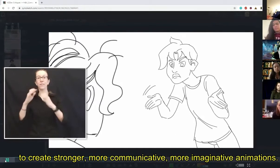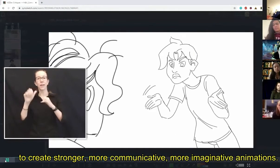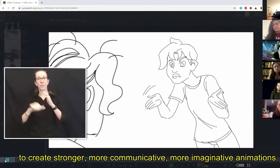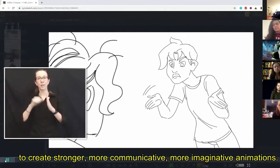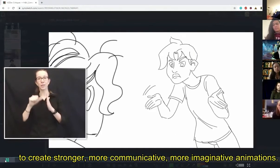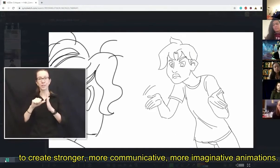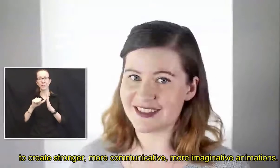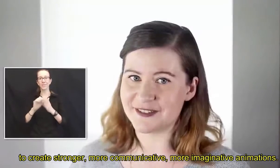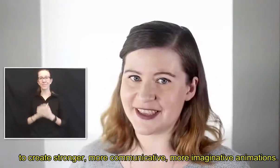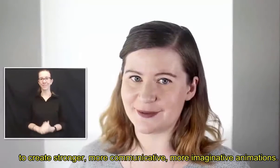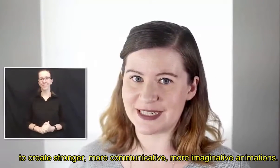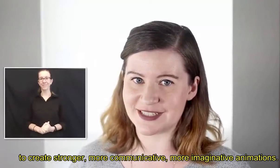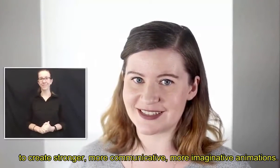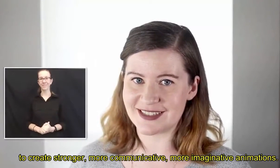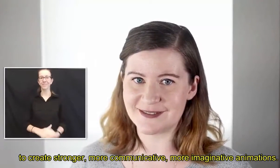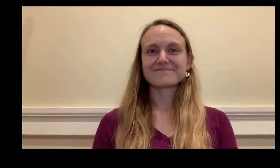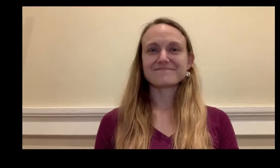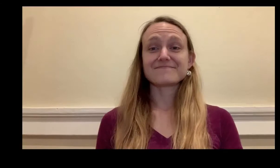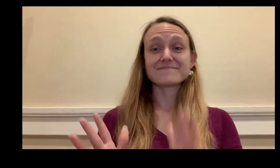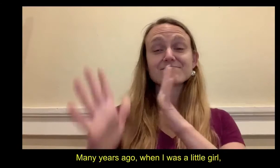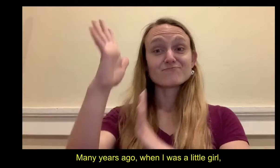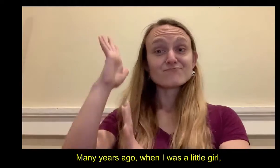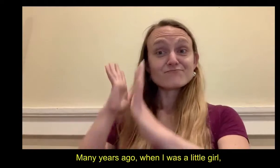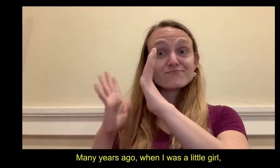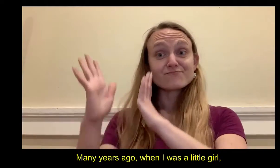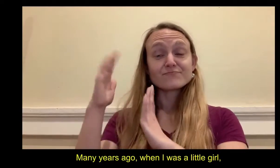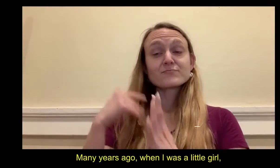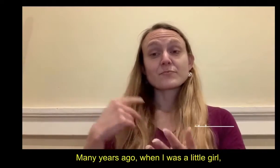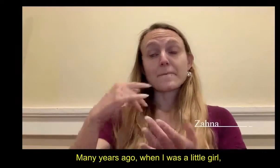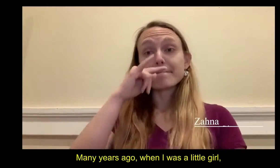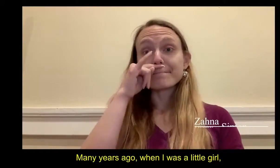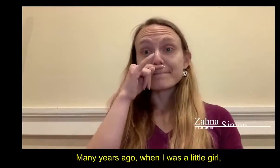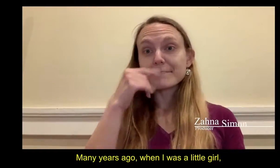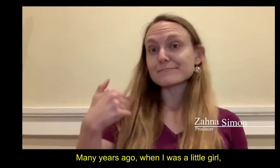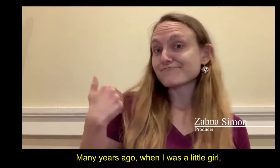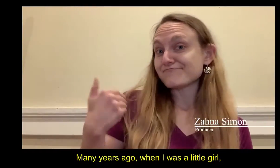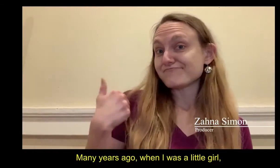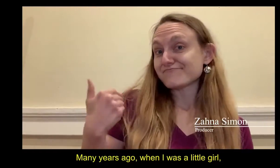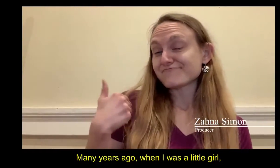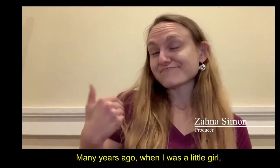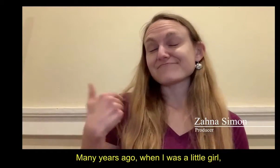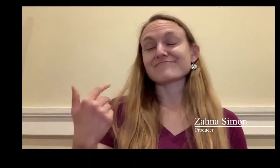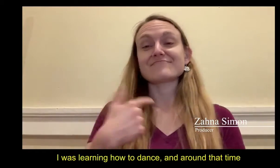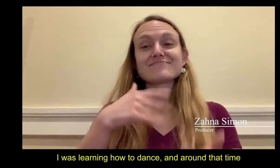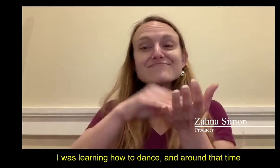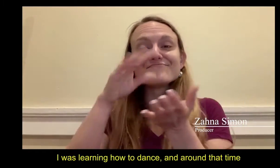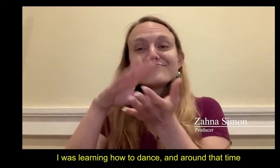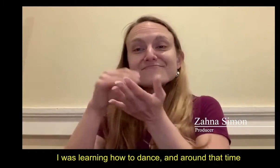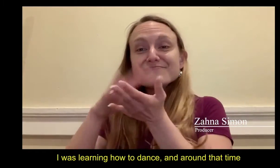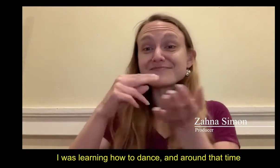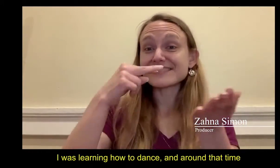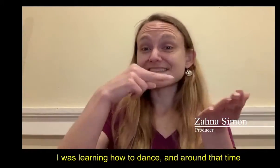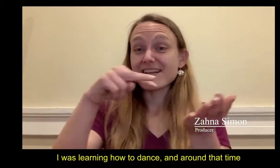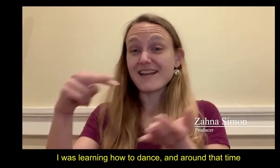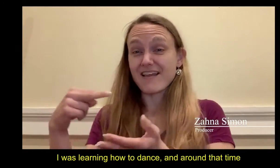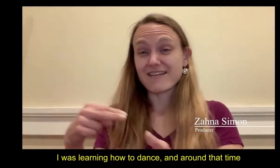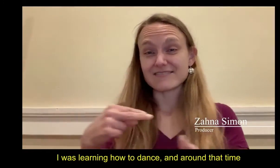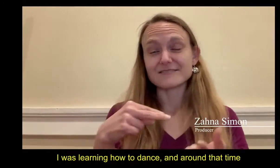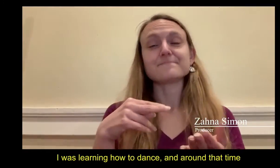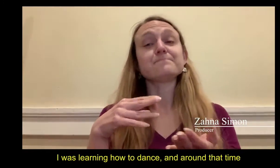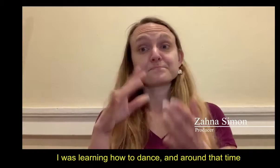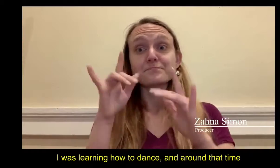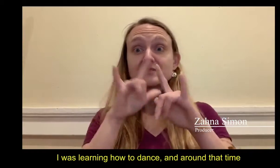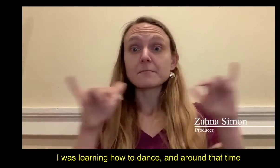communicative, more imaginative animations. Many years ago, when I was a little girl, I was learning how to